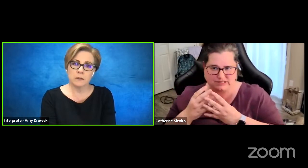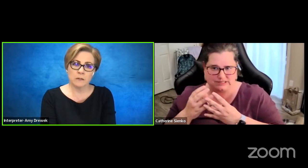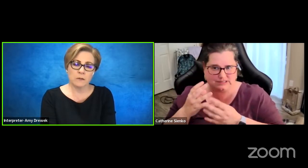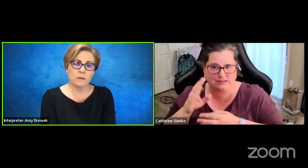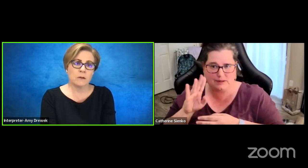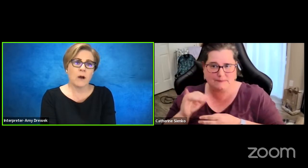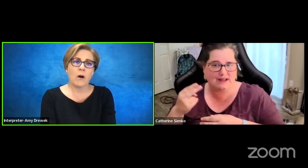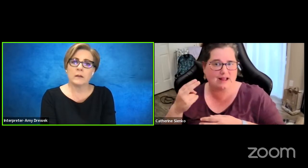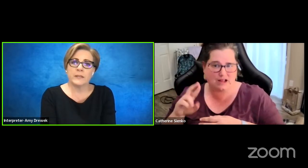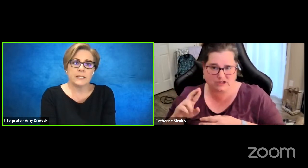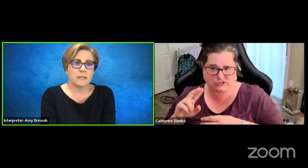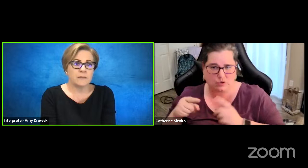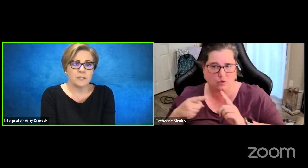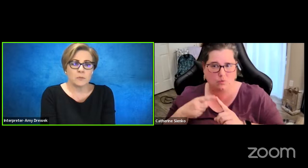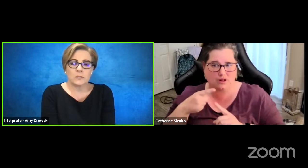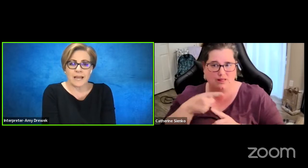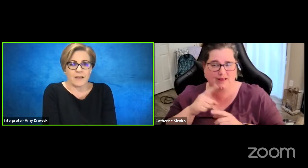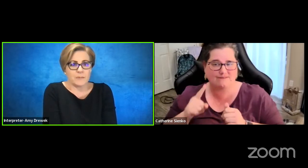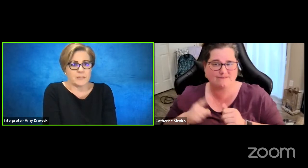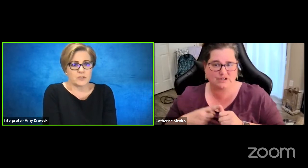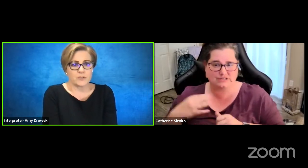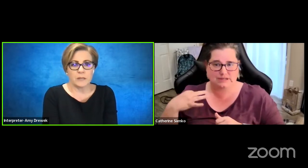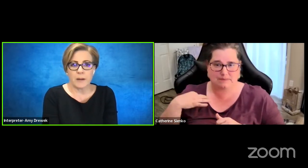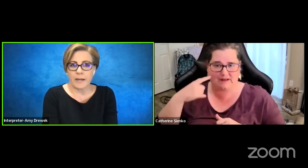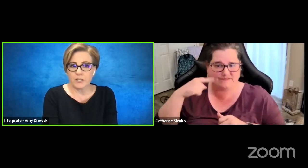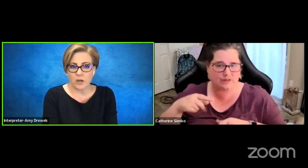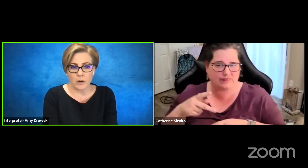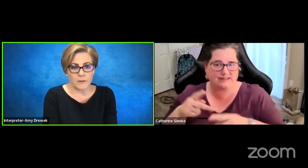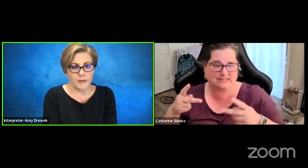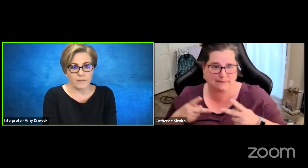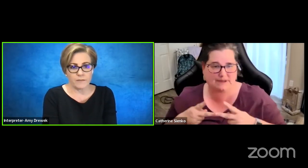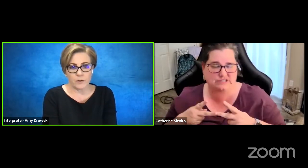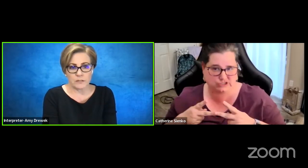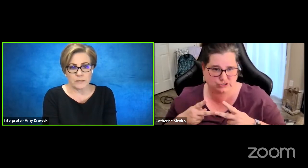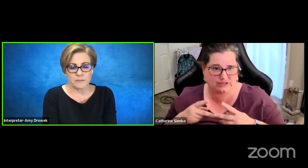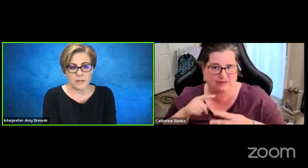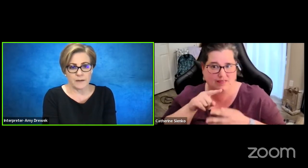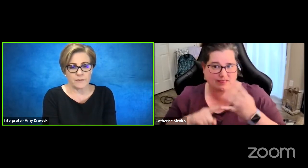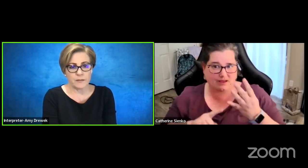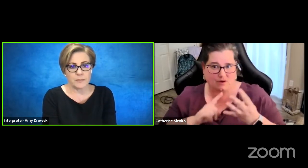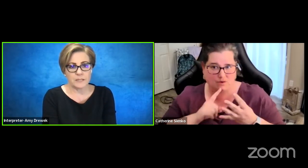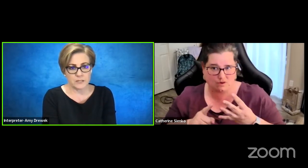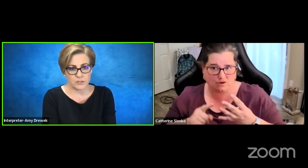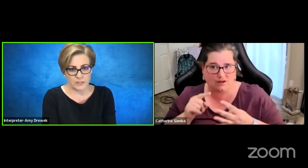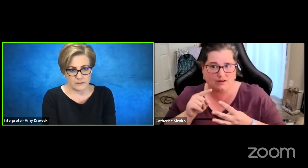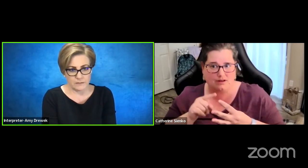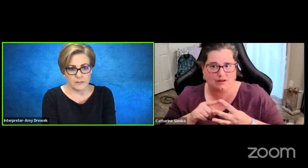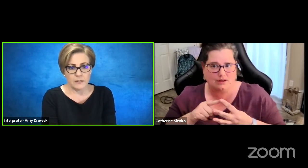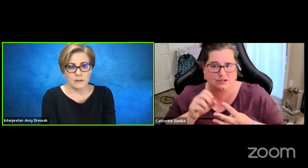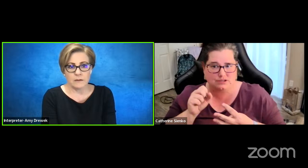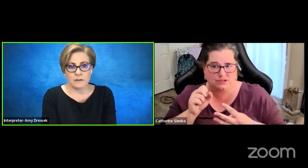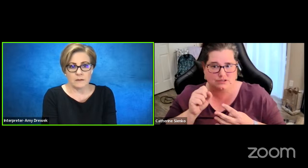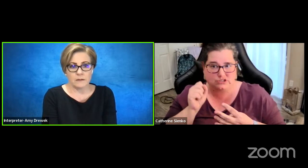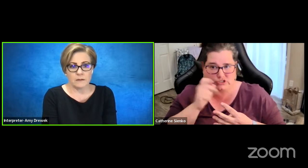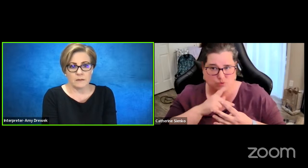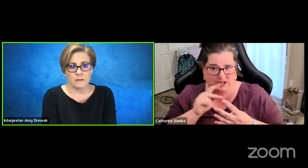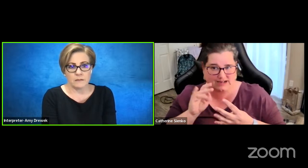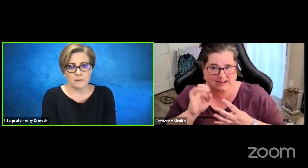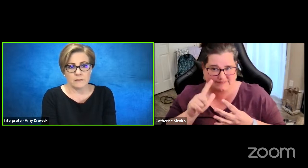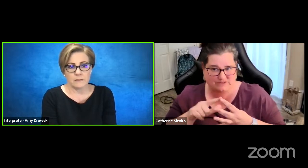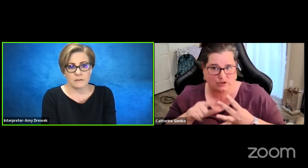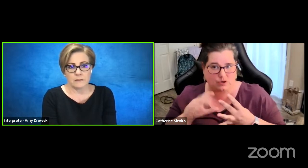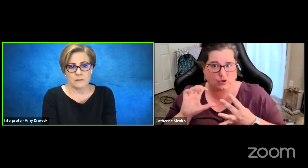today. All of the individuals have been screened by HR when they have first applied for the position.